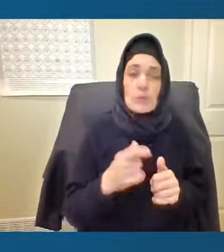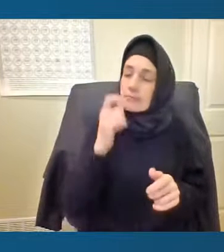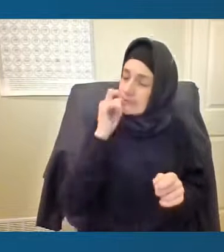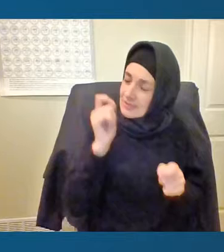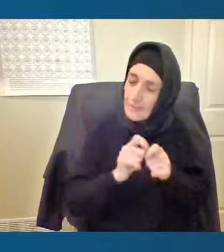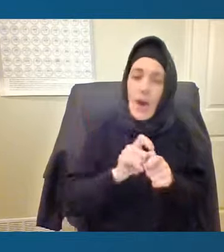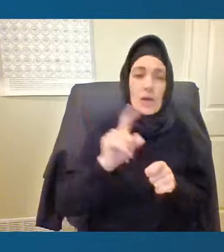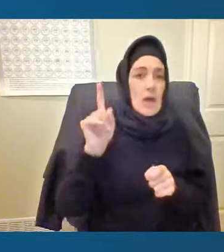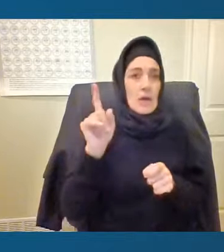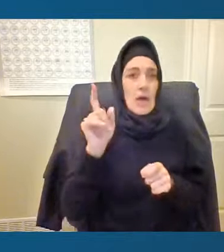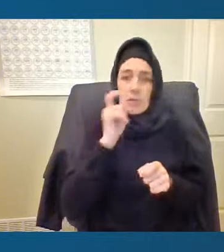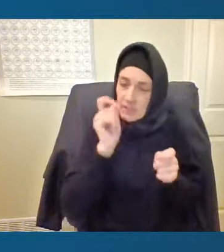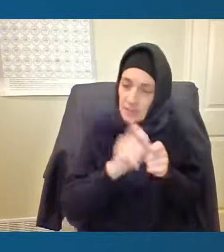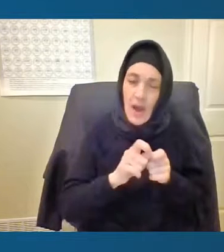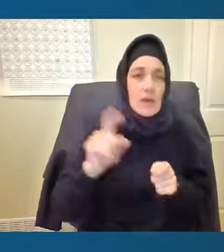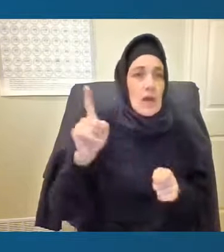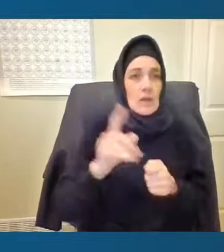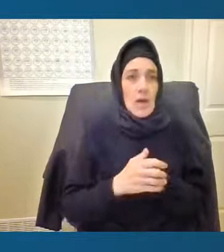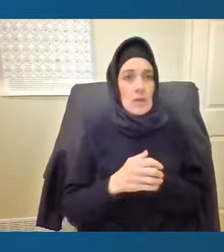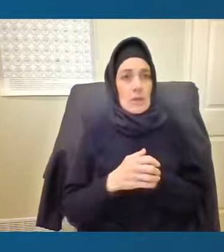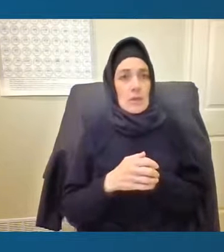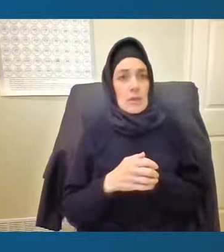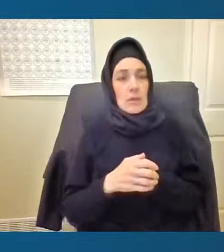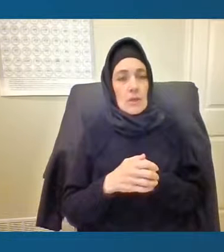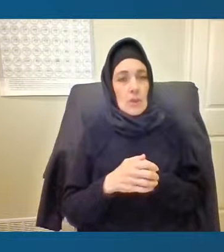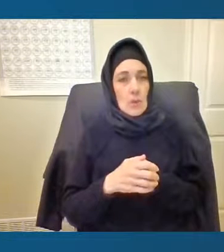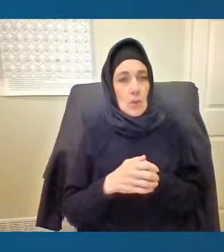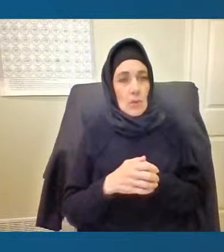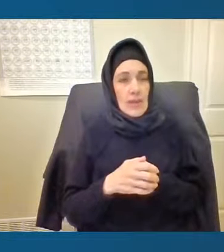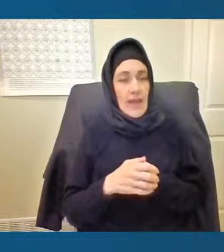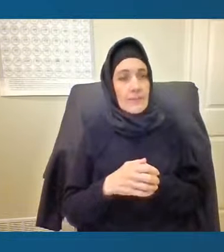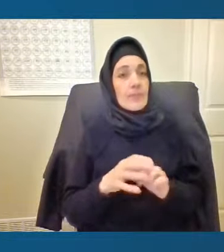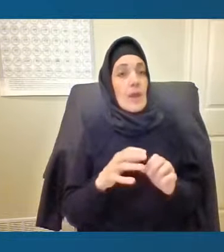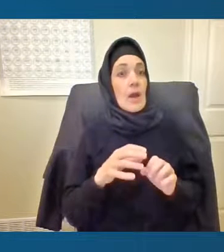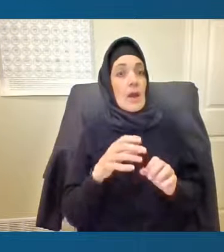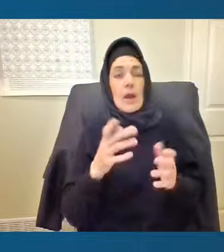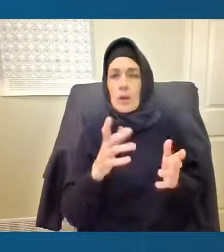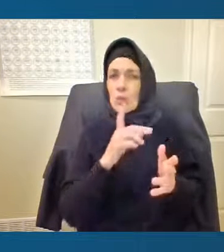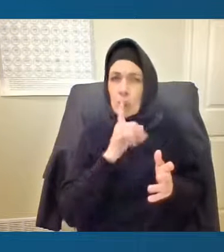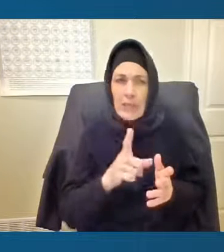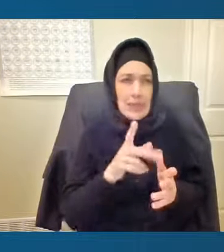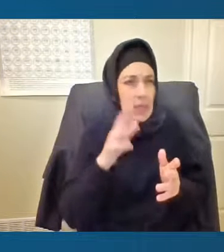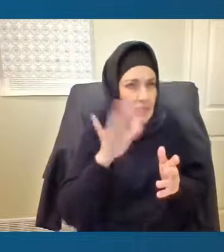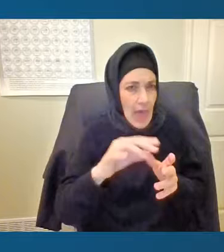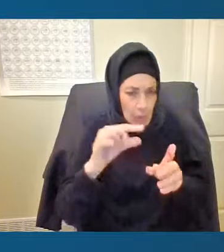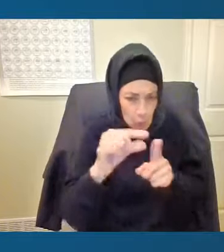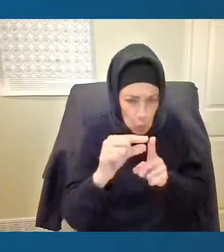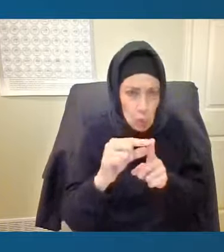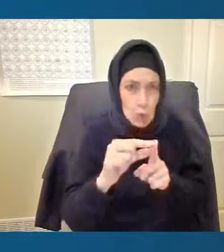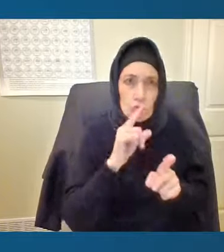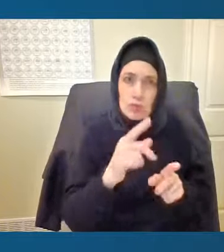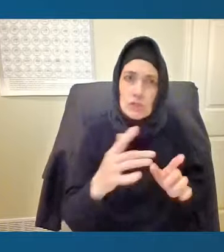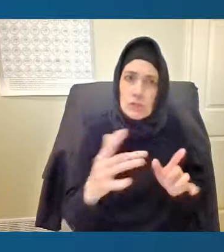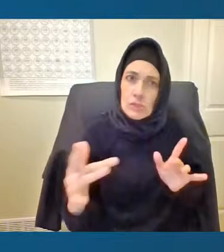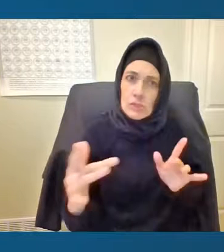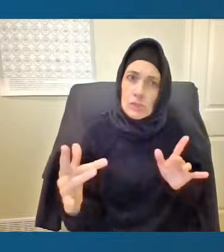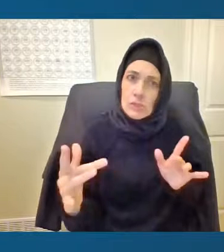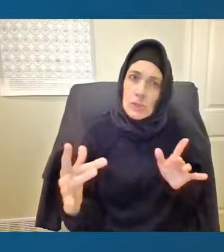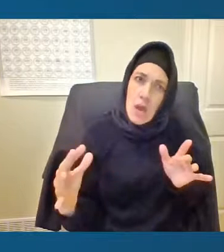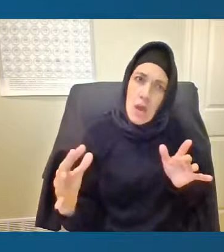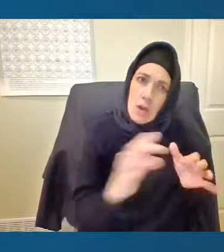But they would really like the meaning of the word was present. And we